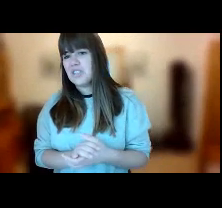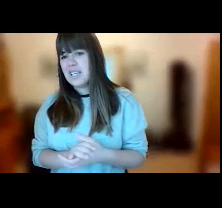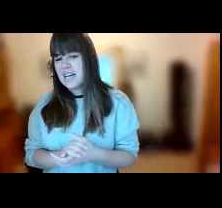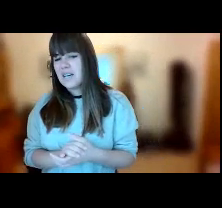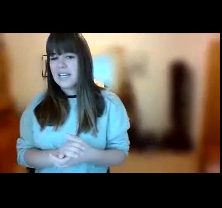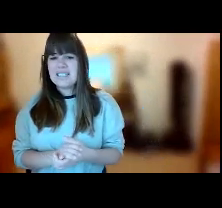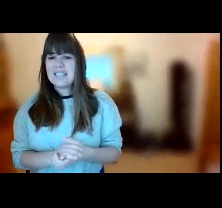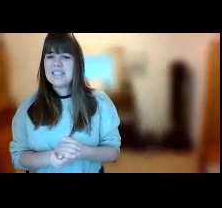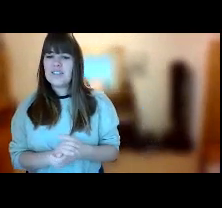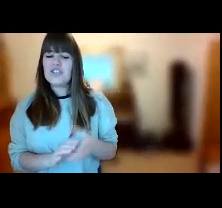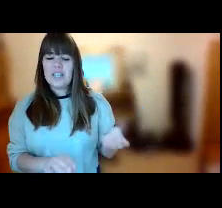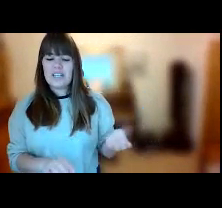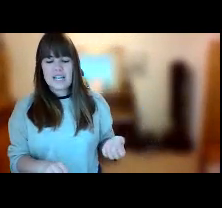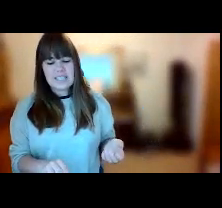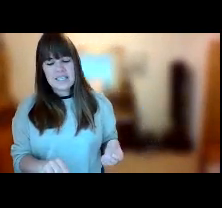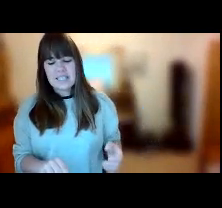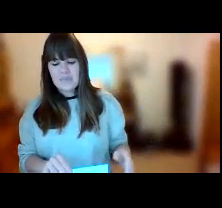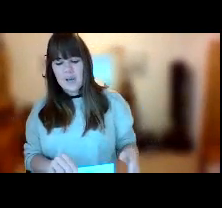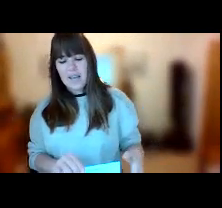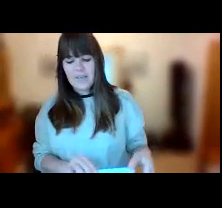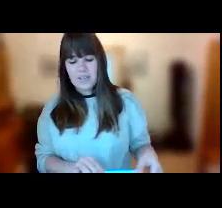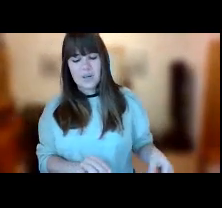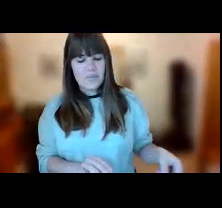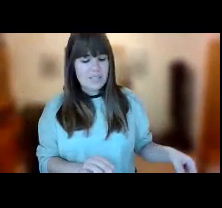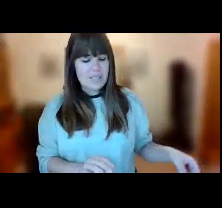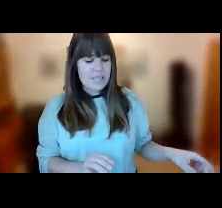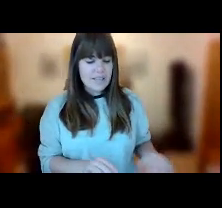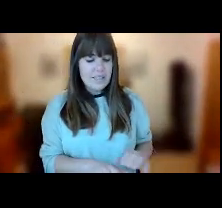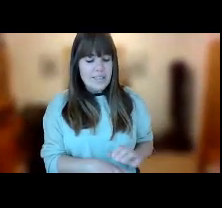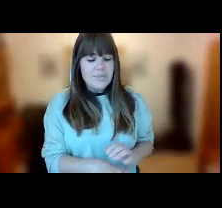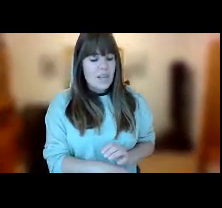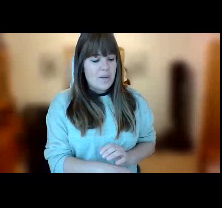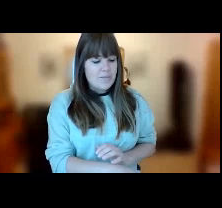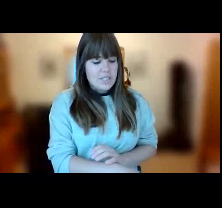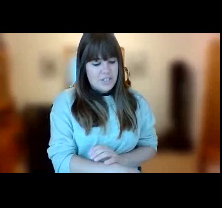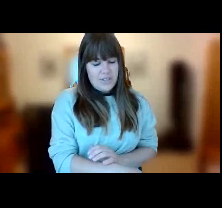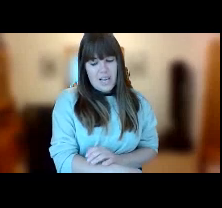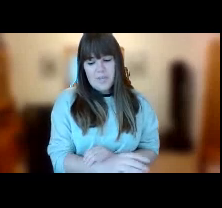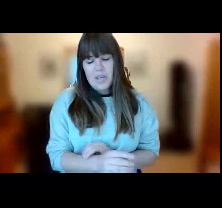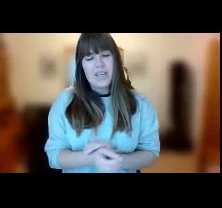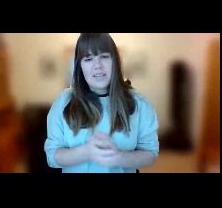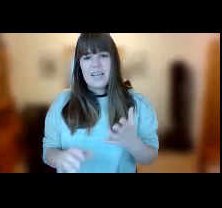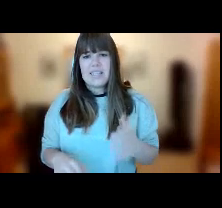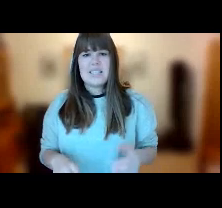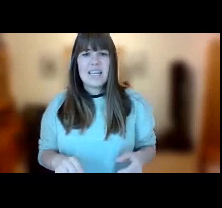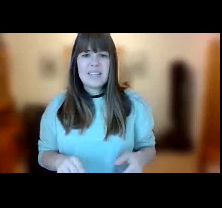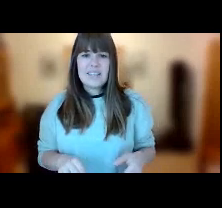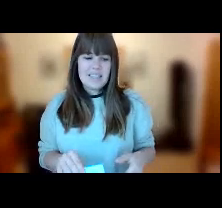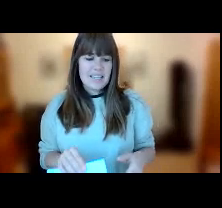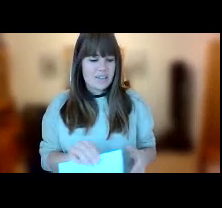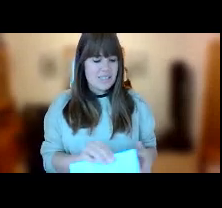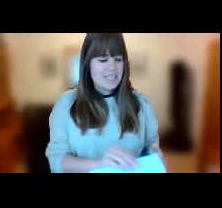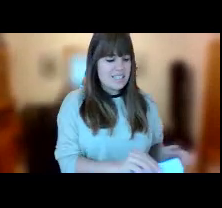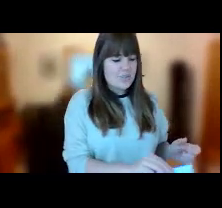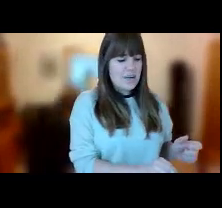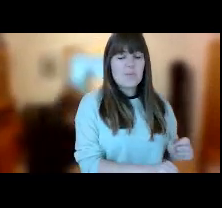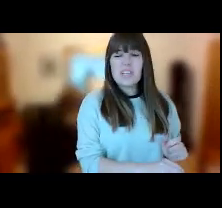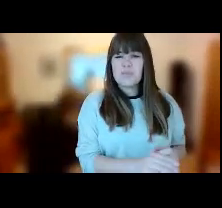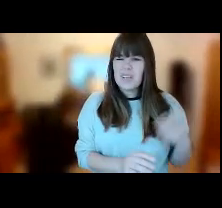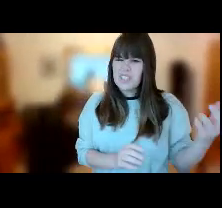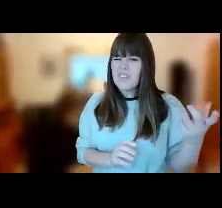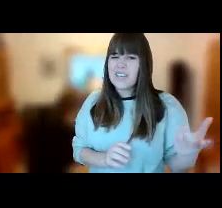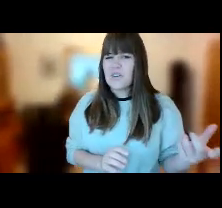or language that is outdated. So just challenging that in a sensitive way and having the confidence to do that. But as I say, in that kind of sensitive